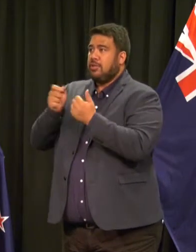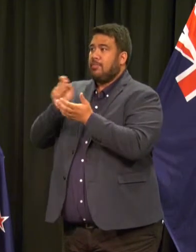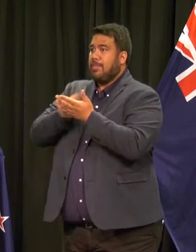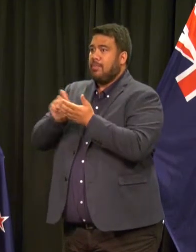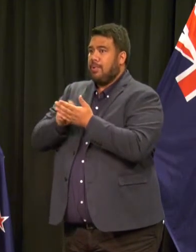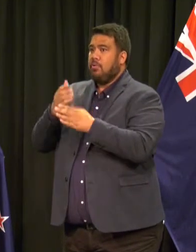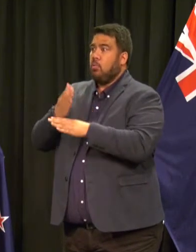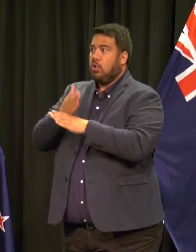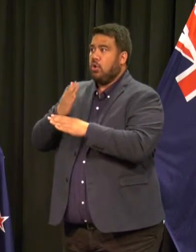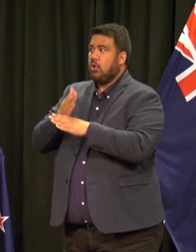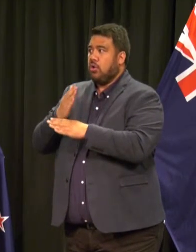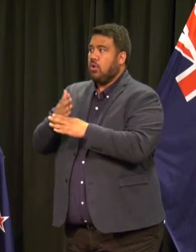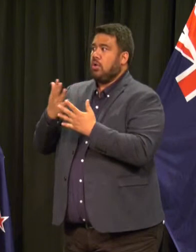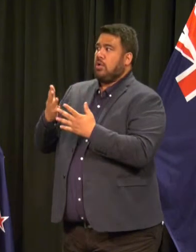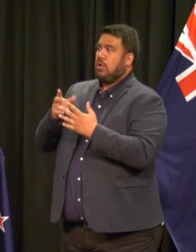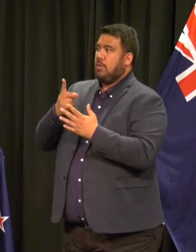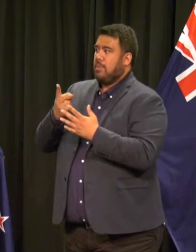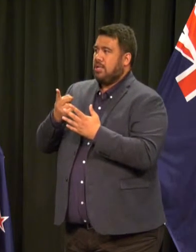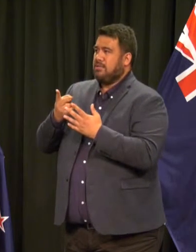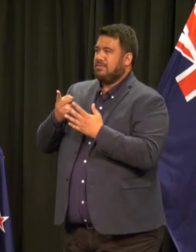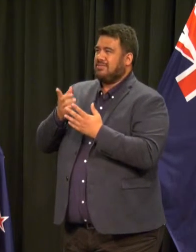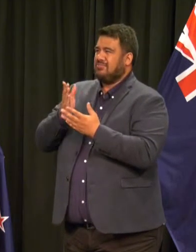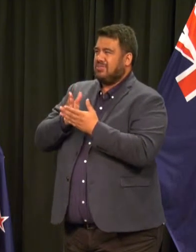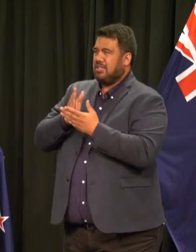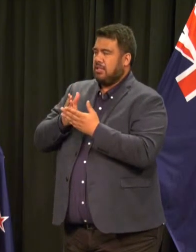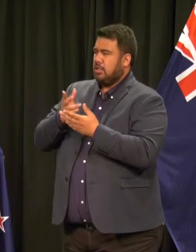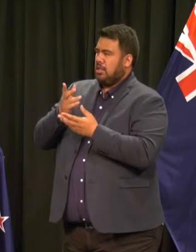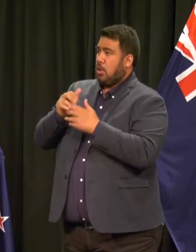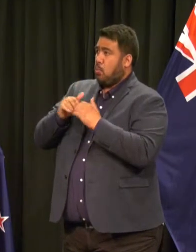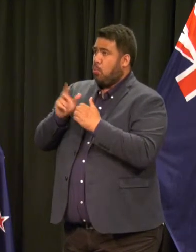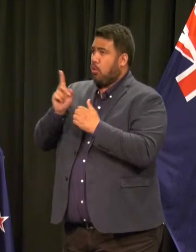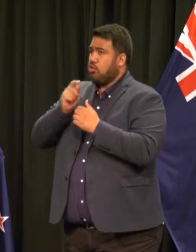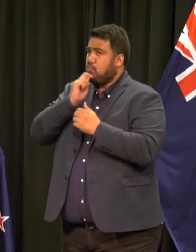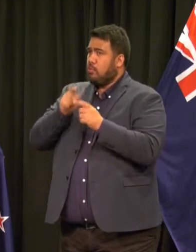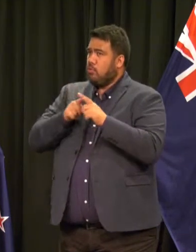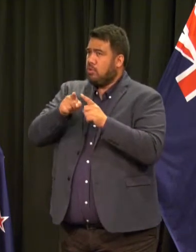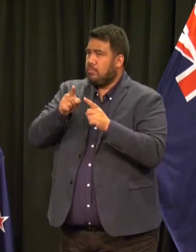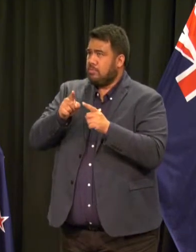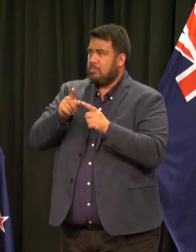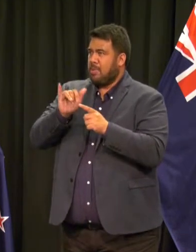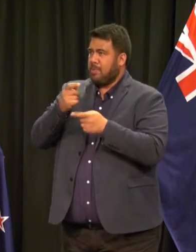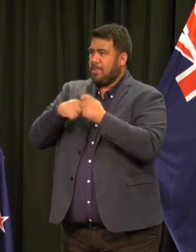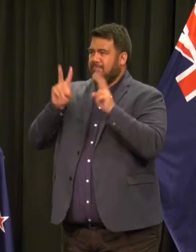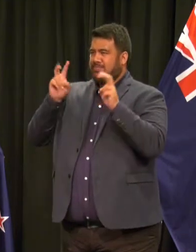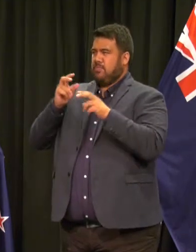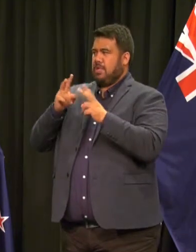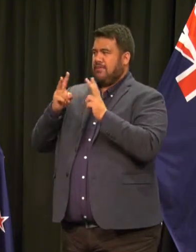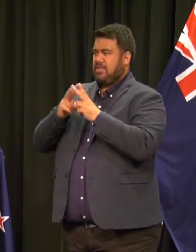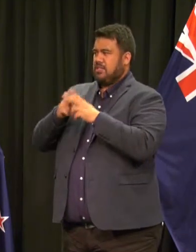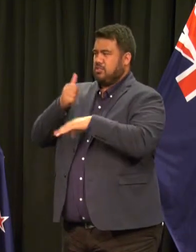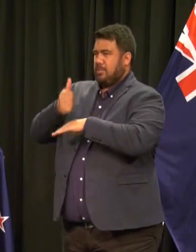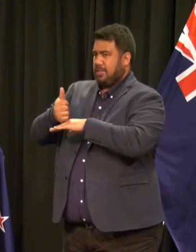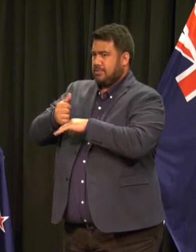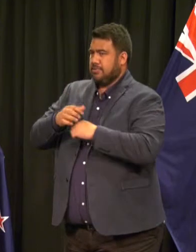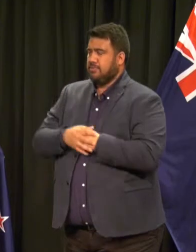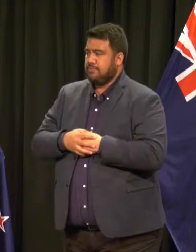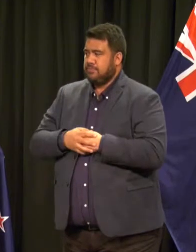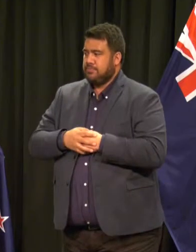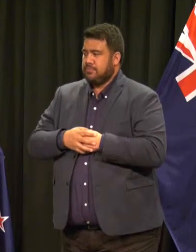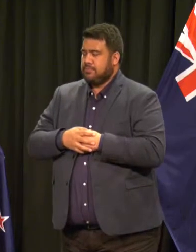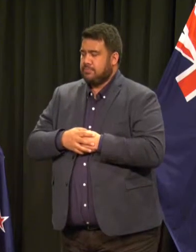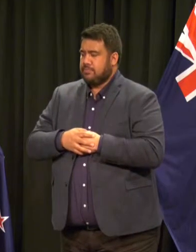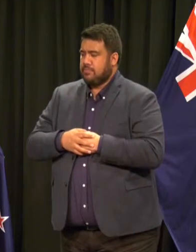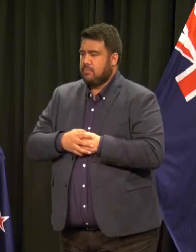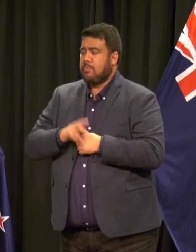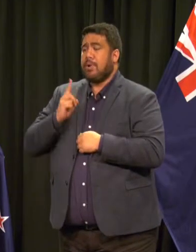suburb and village-based in terms of what you're reporting. Now, I'm not challenging whether that's remotely accurate or otherwise.